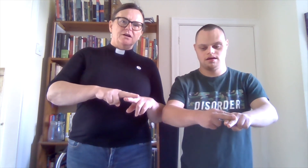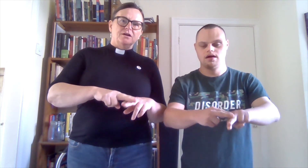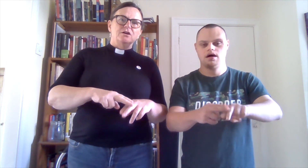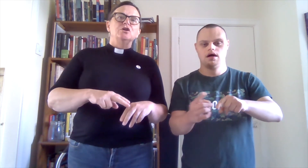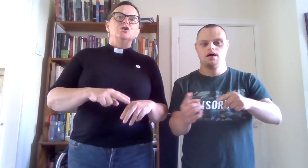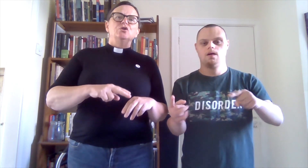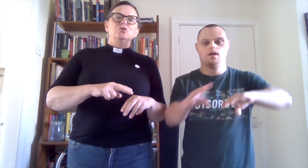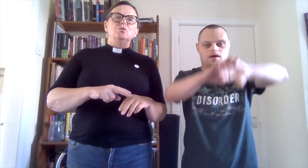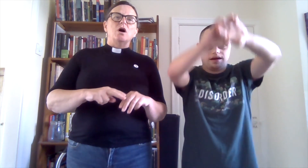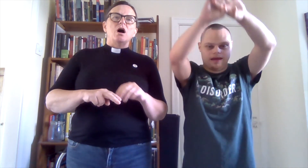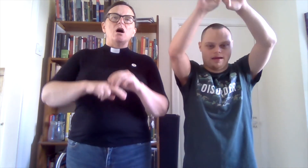Our Father,